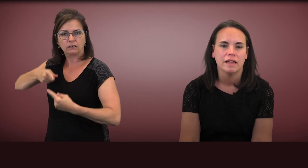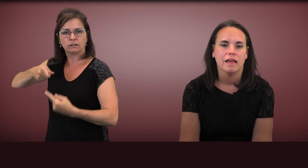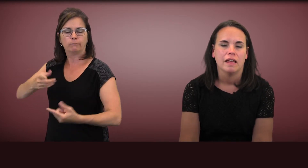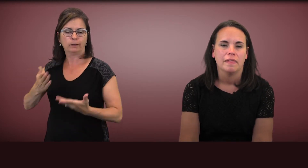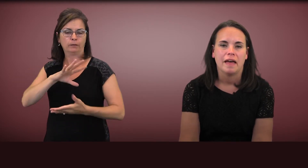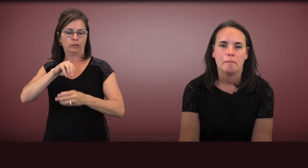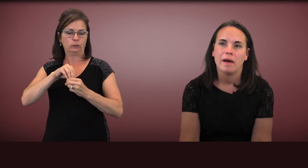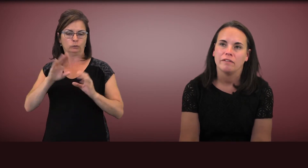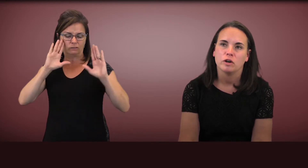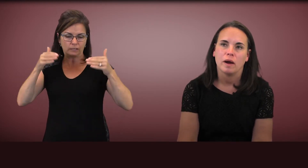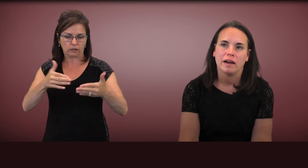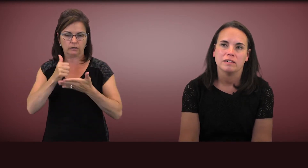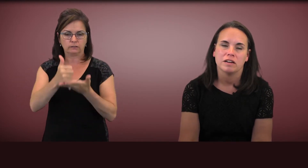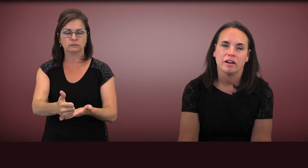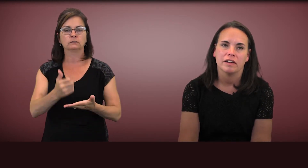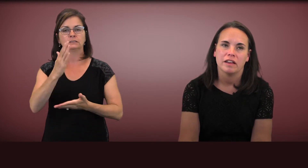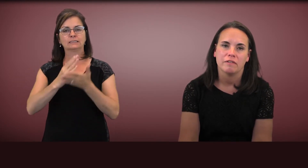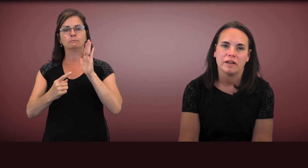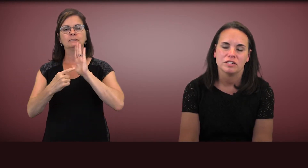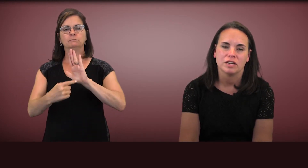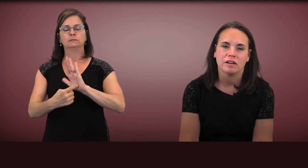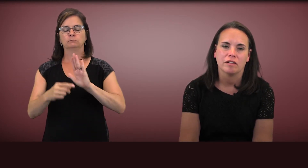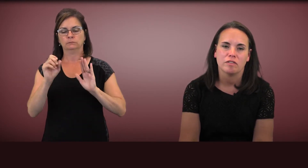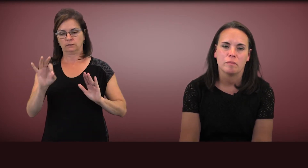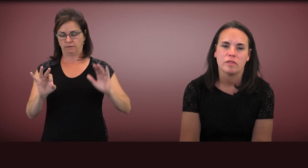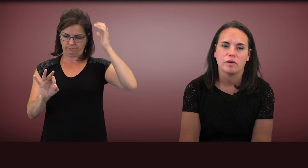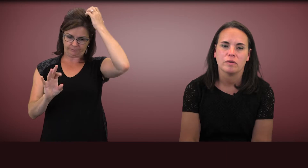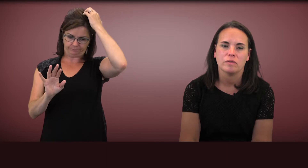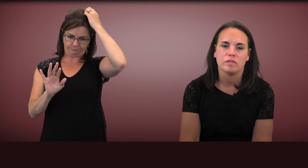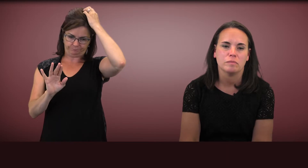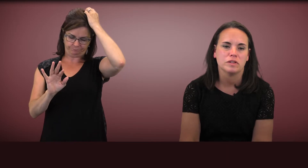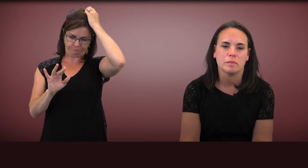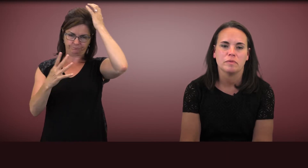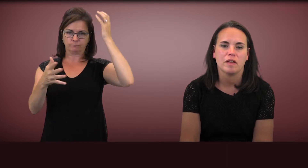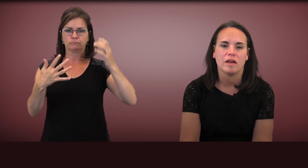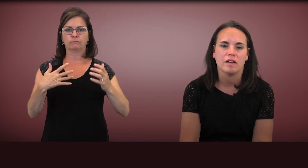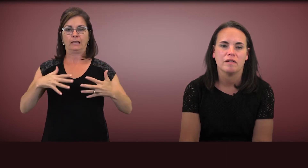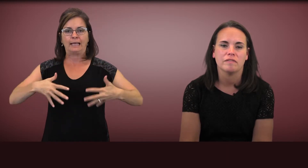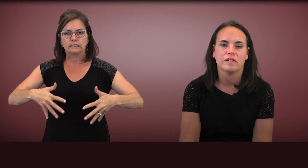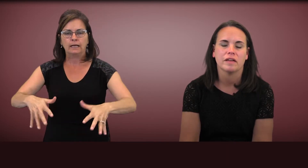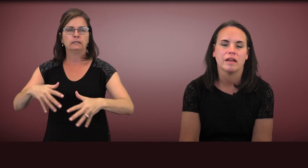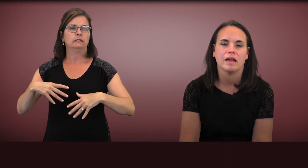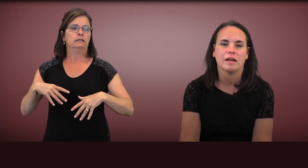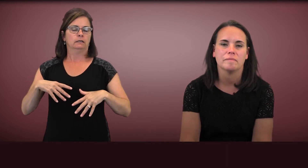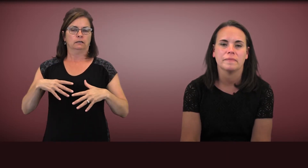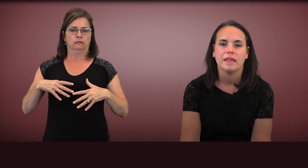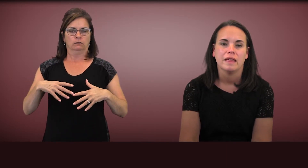difficulty that might require a targeted intervention are some of those symptoms